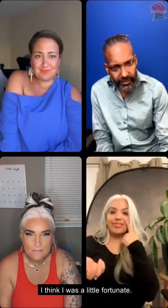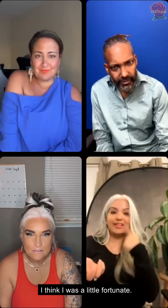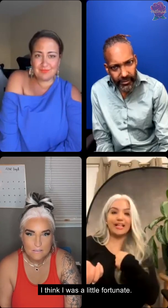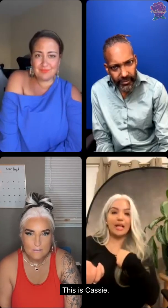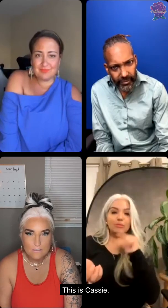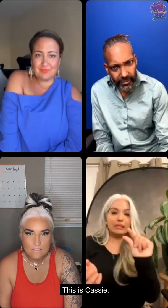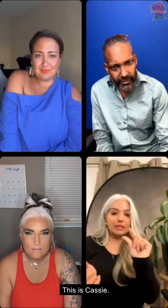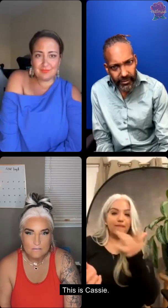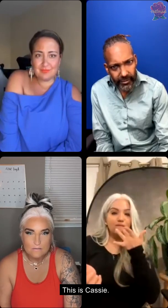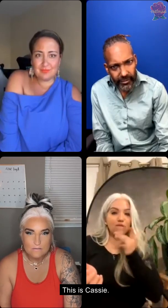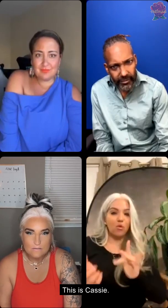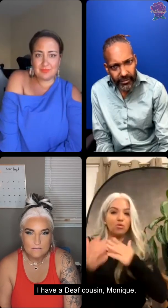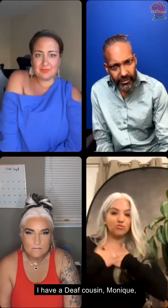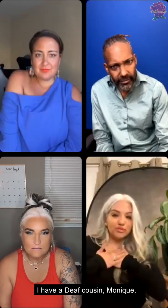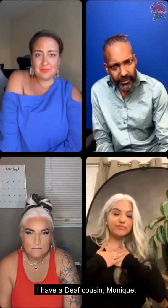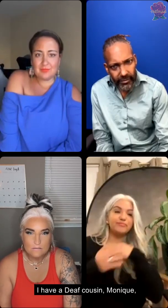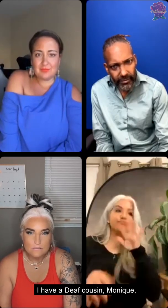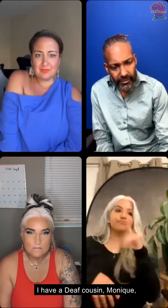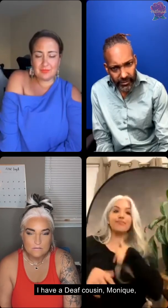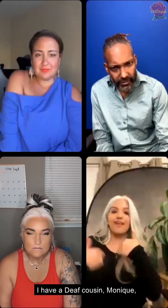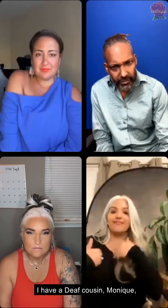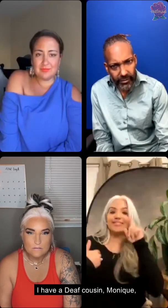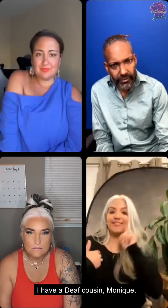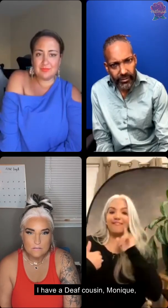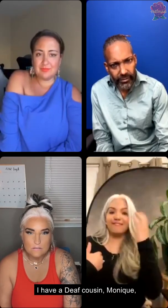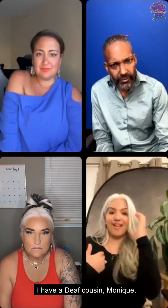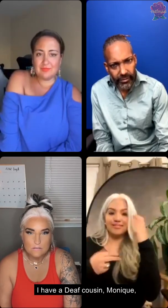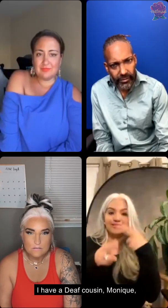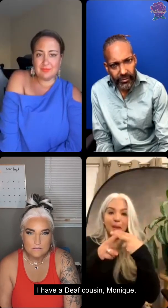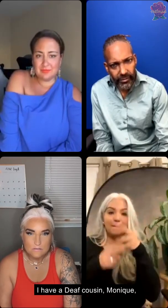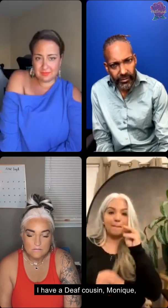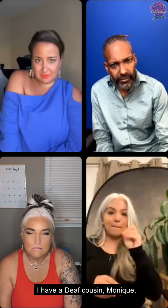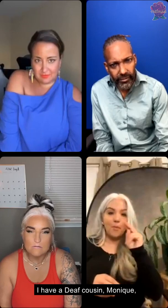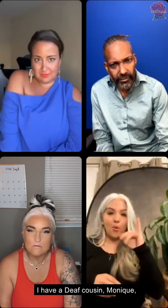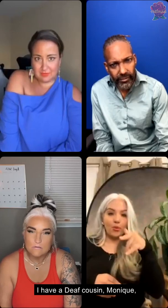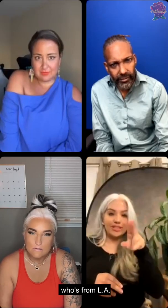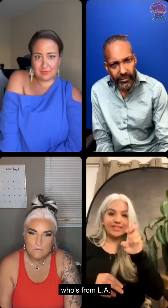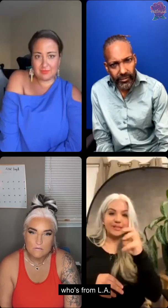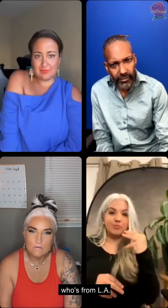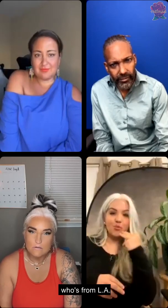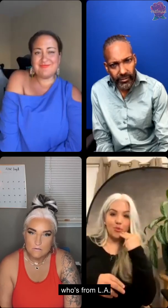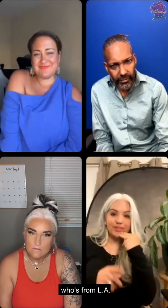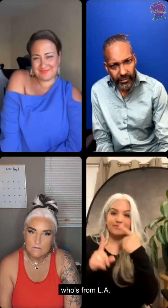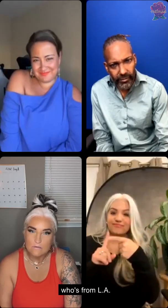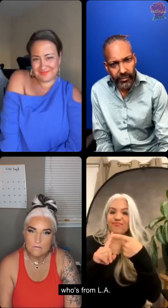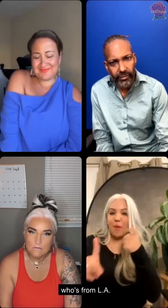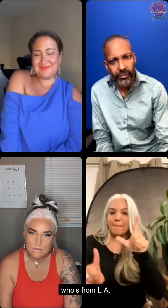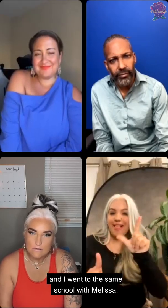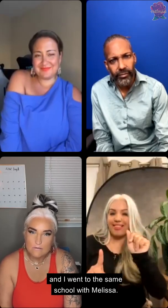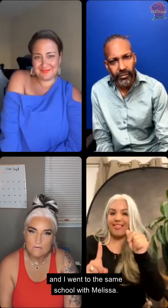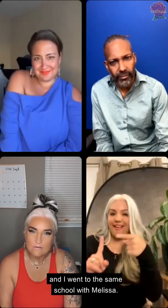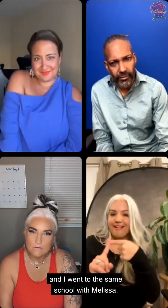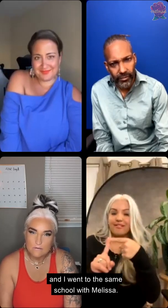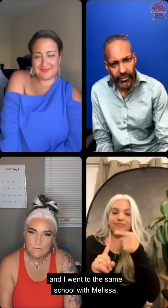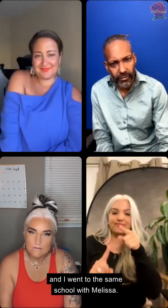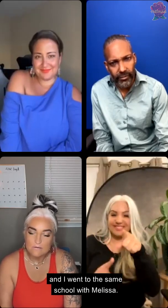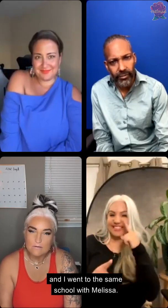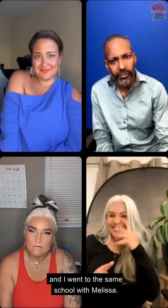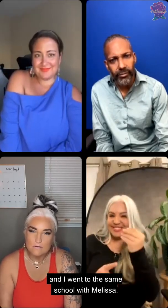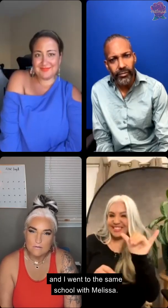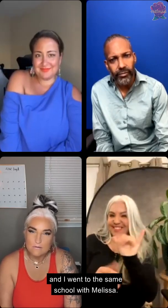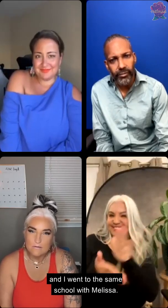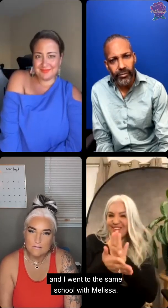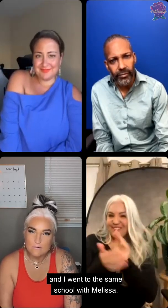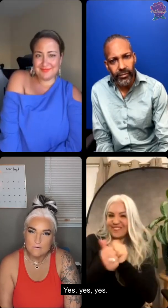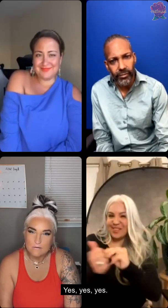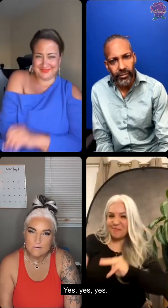I think I was a little fortunate. This is Cassie. I have a deaf cousin, Monique, who's from LA, and I